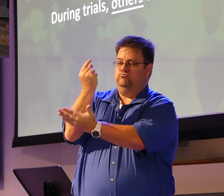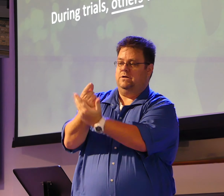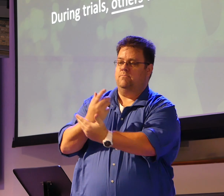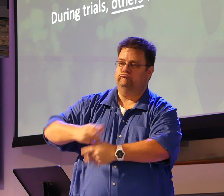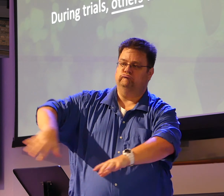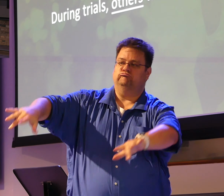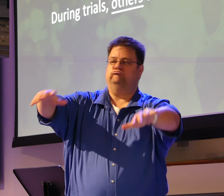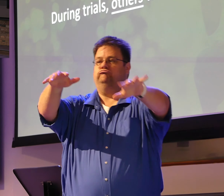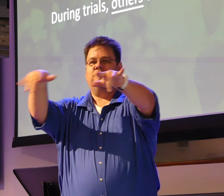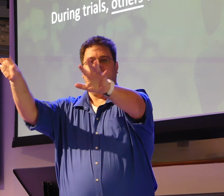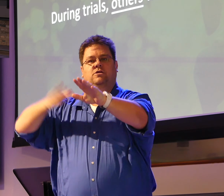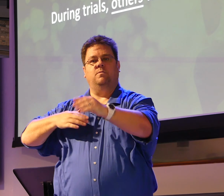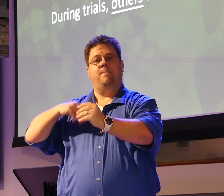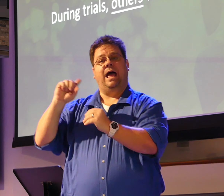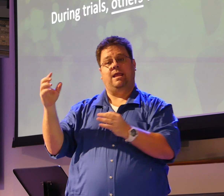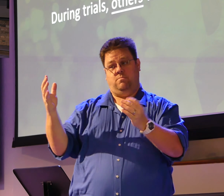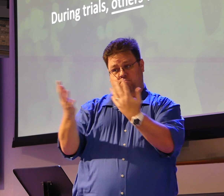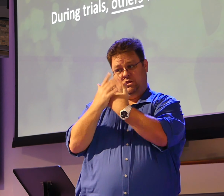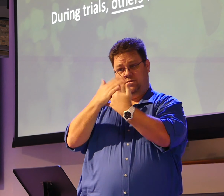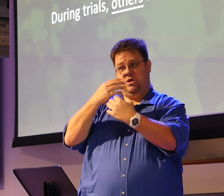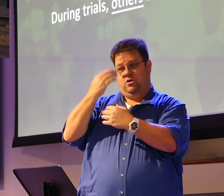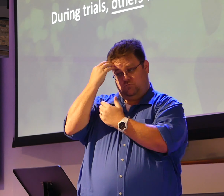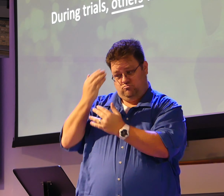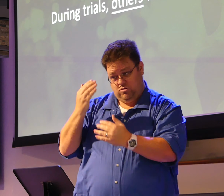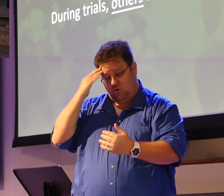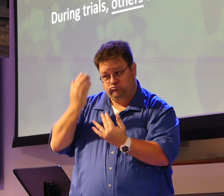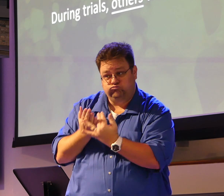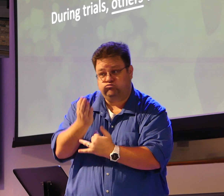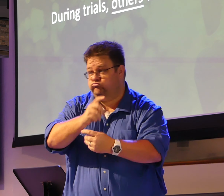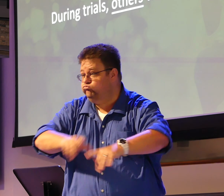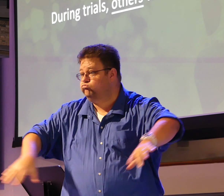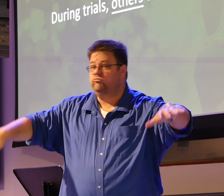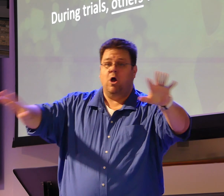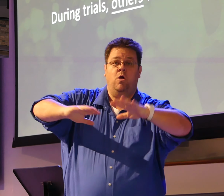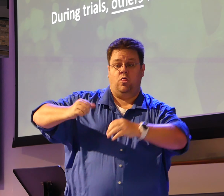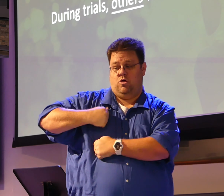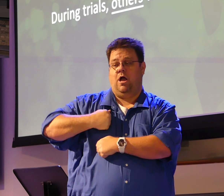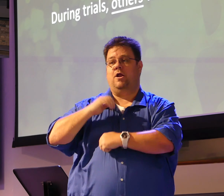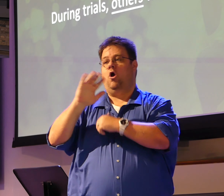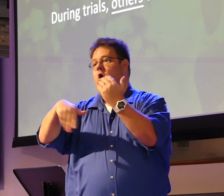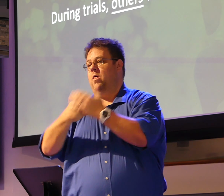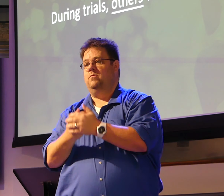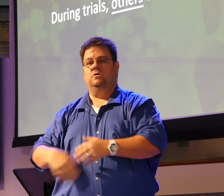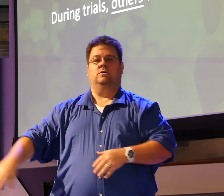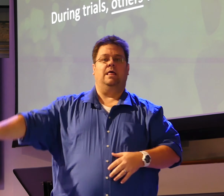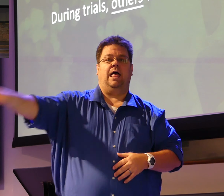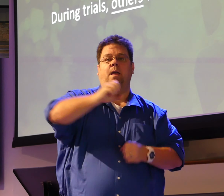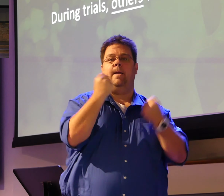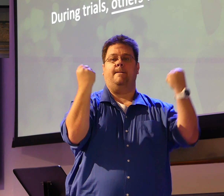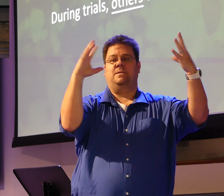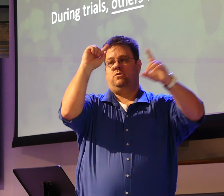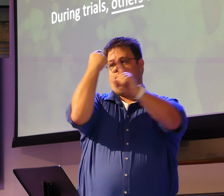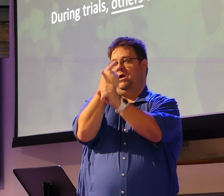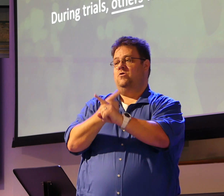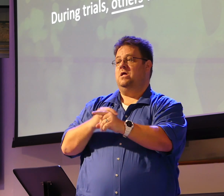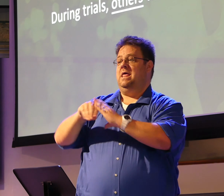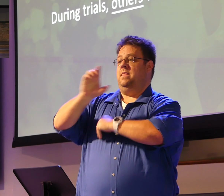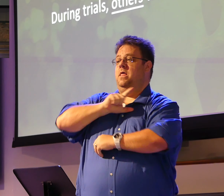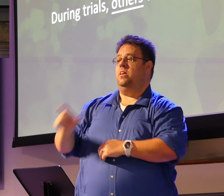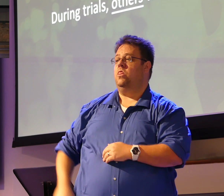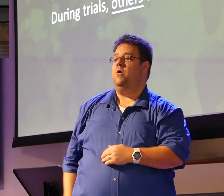advancing the gospel so that my imprisonments in christ have become known throughout the entire palace garden to all the rest and a great